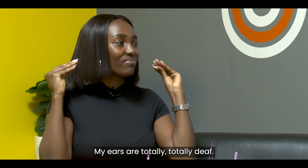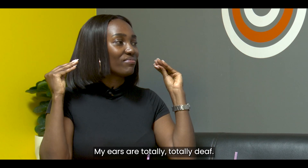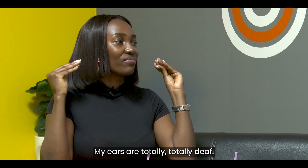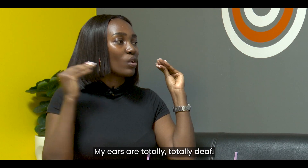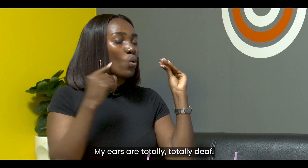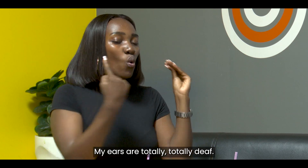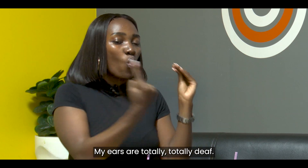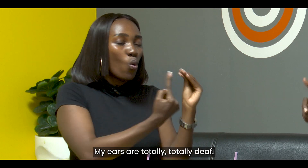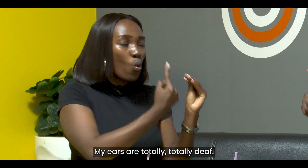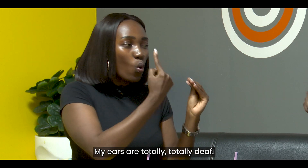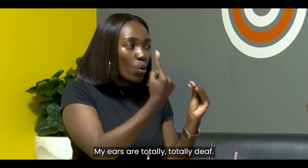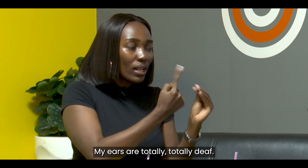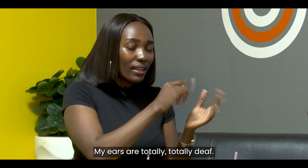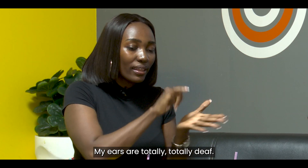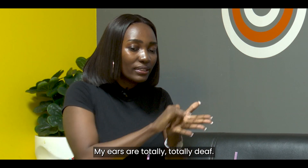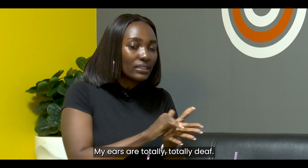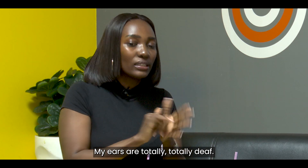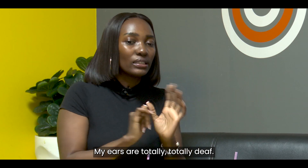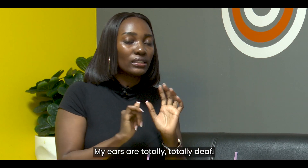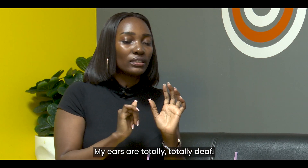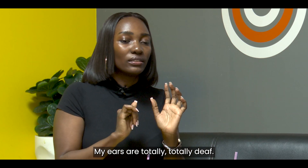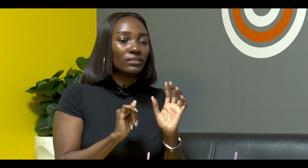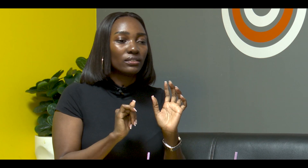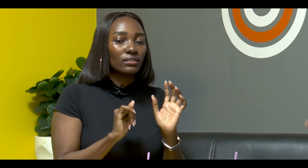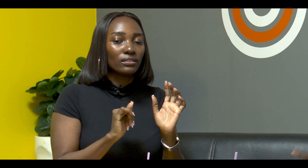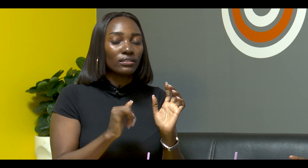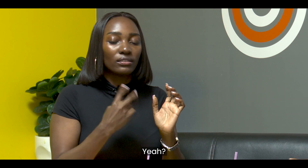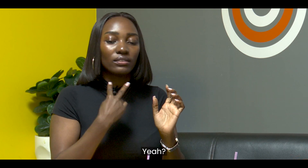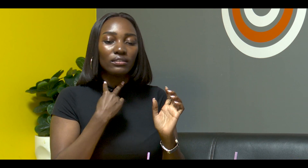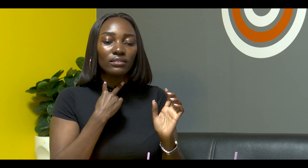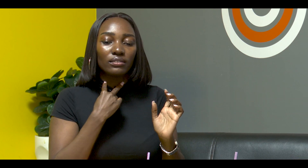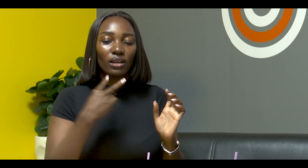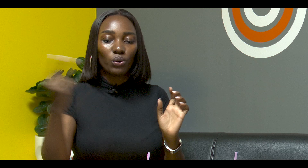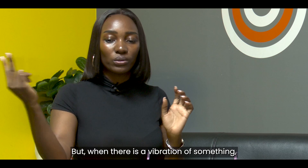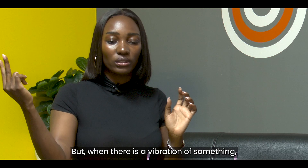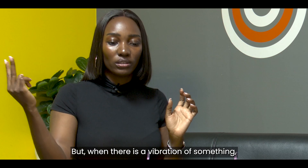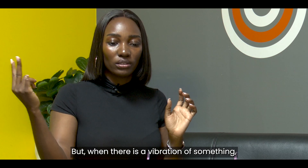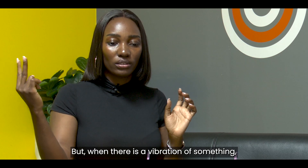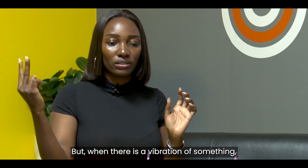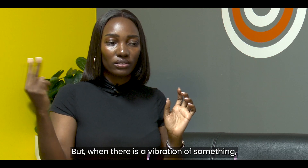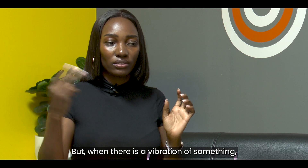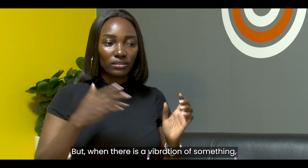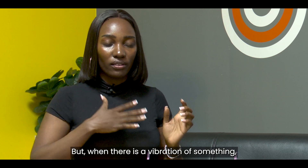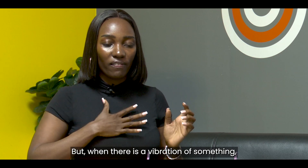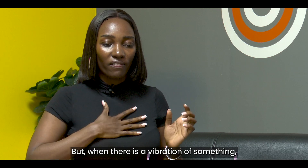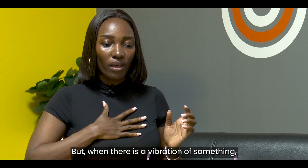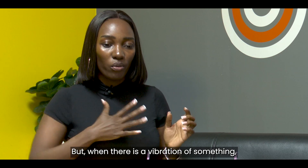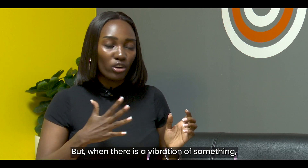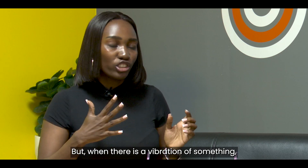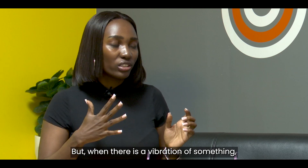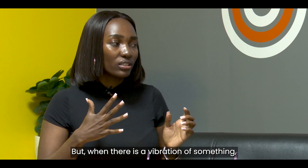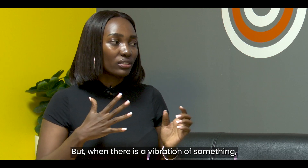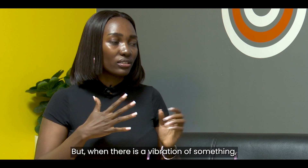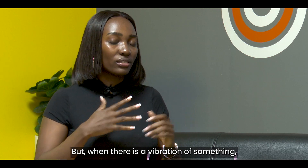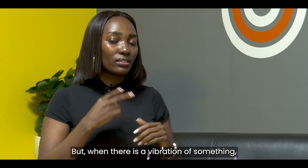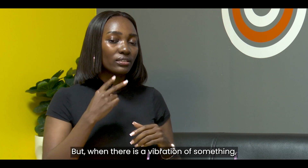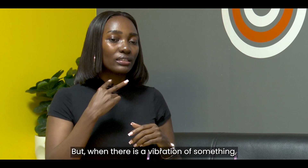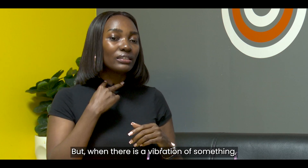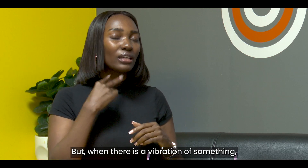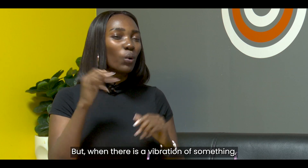are totally deaf. Yeah? But when like there is a vibration